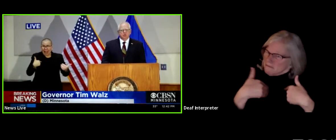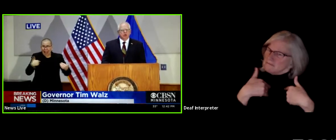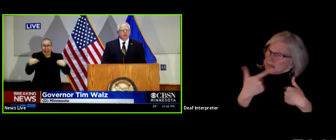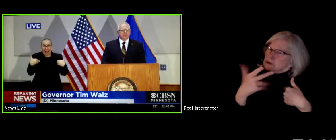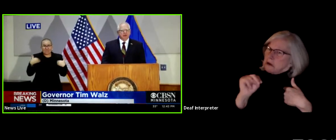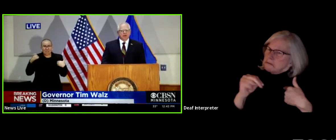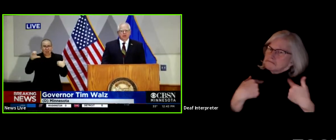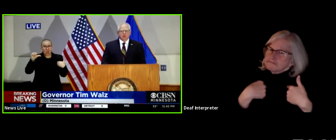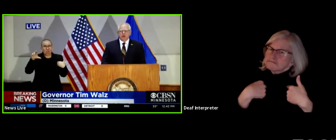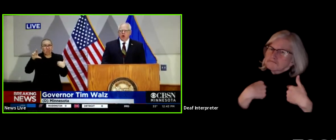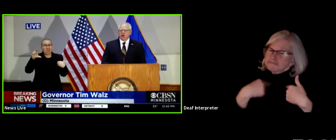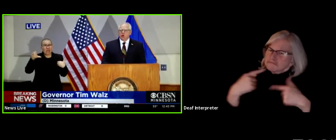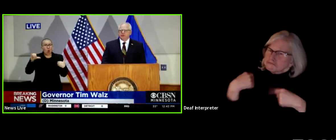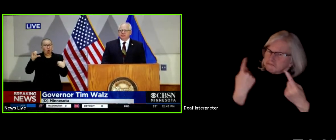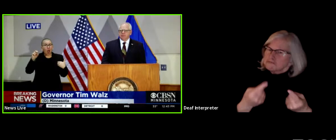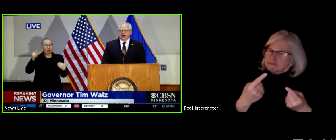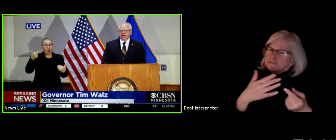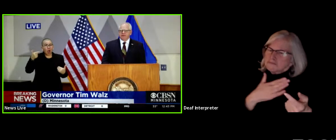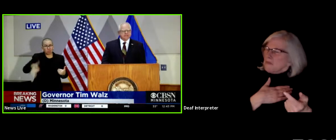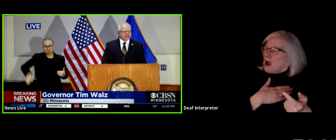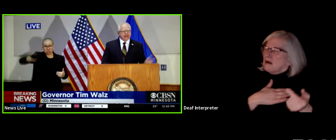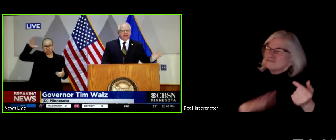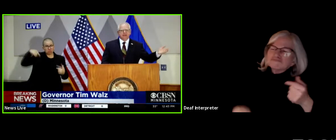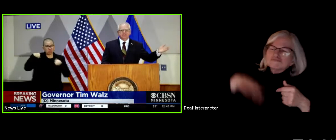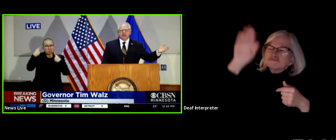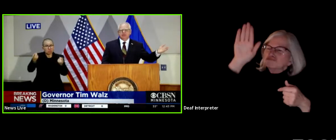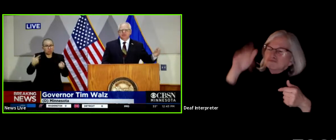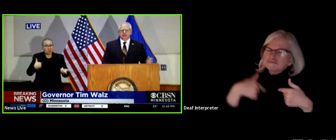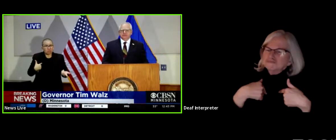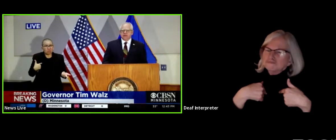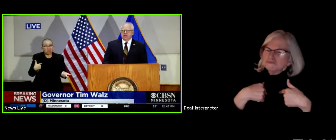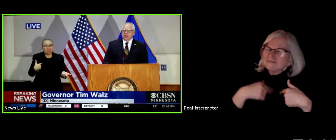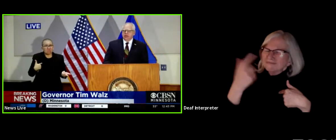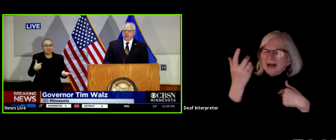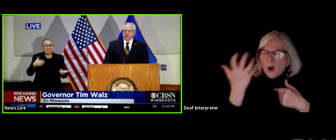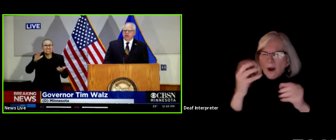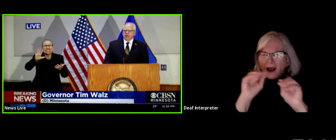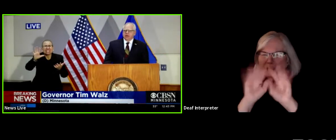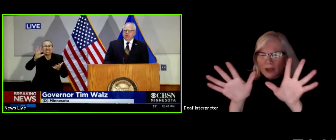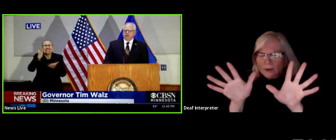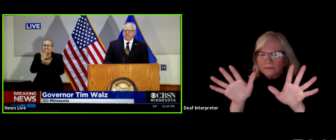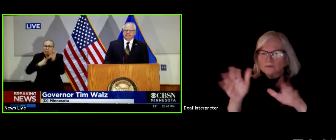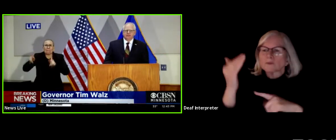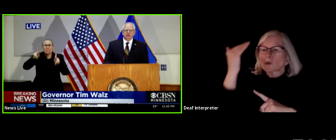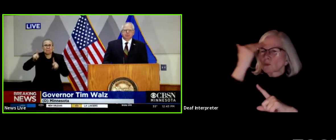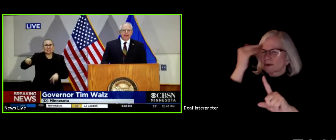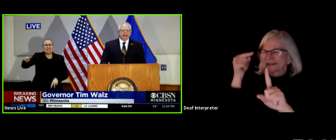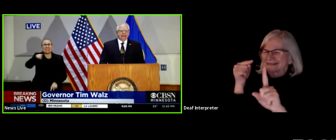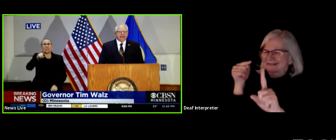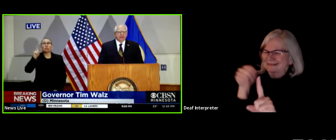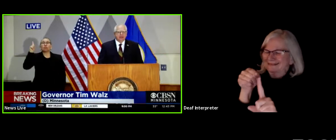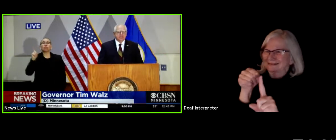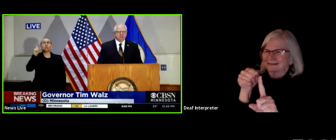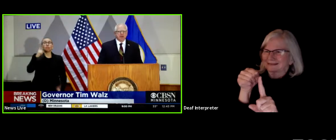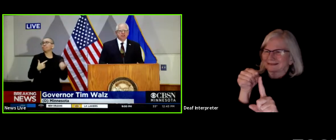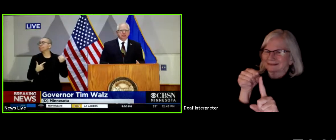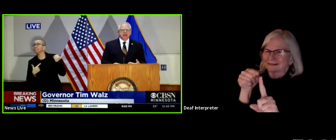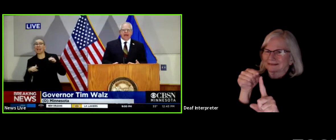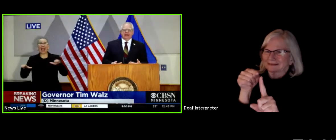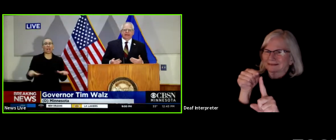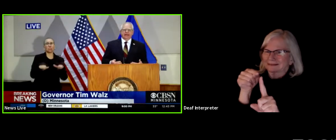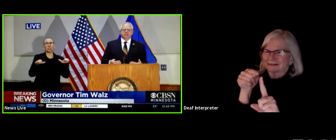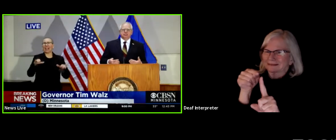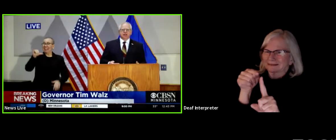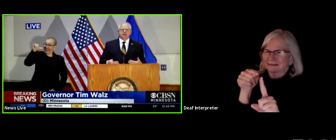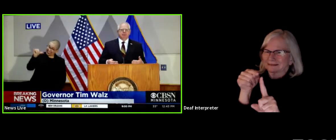But I just want to make very clear, we all know what this is about, and the insanity of some of this. Civil debate, especially